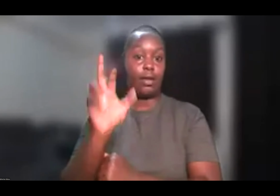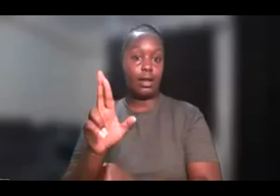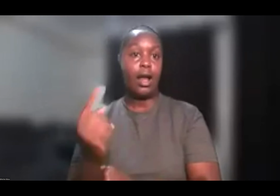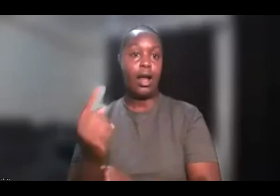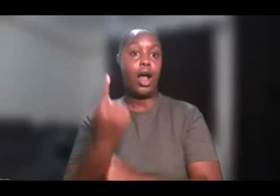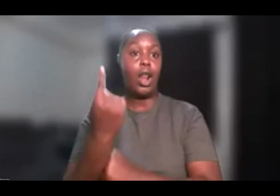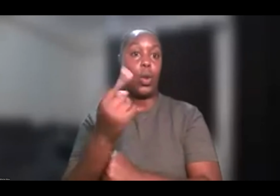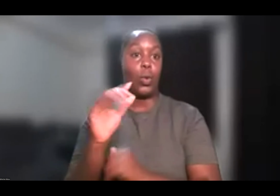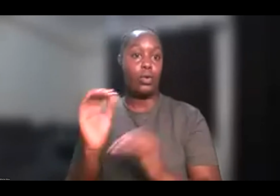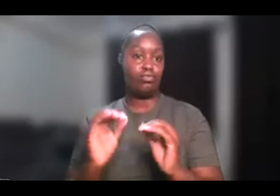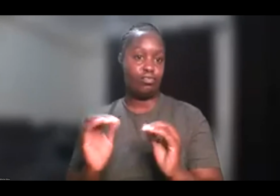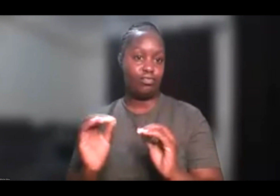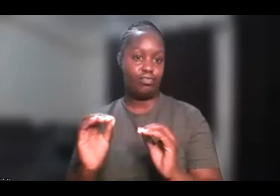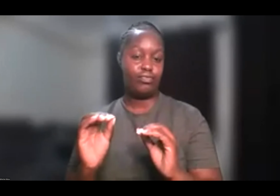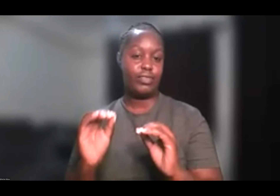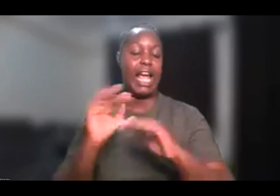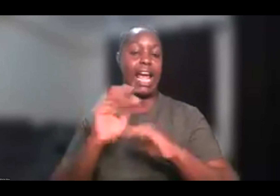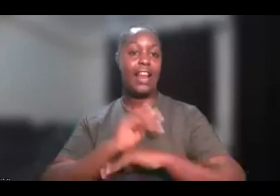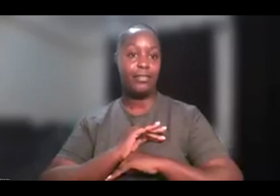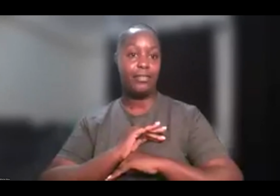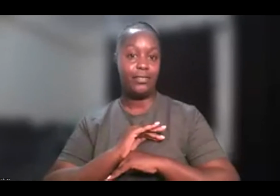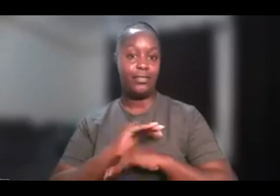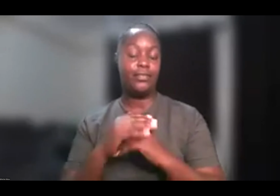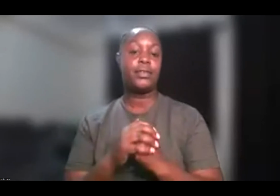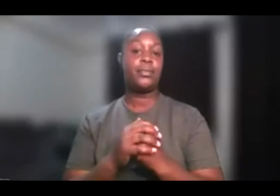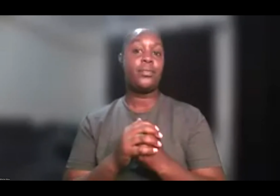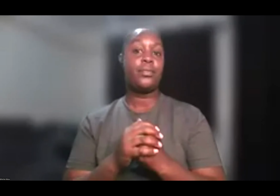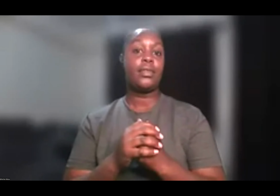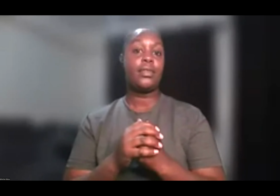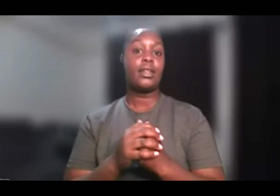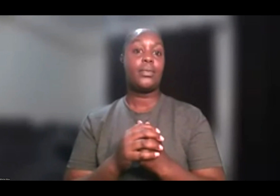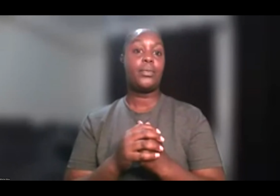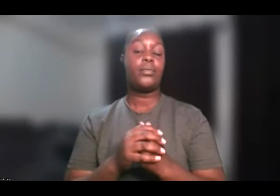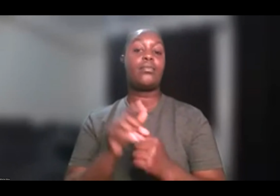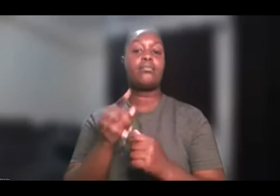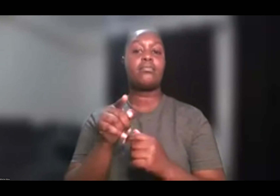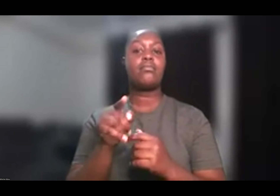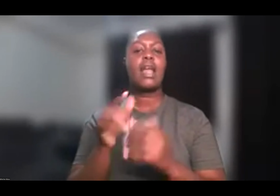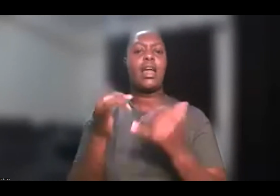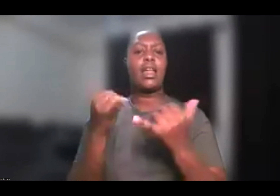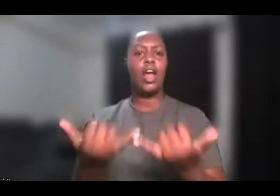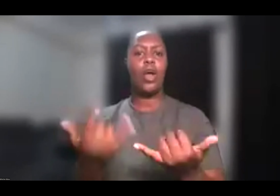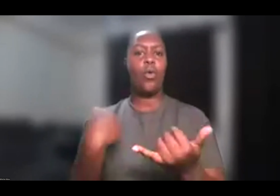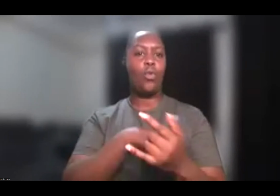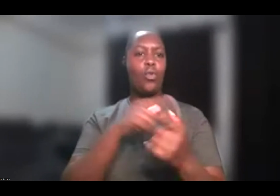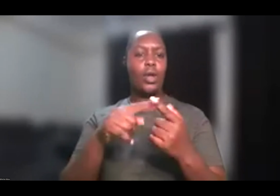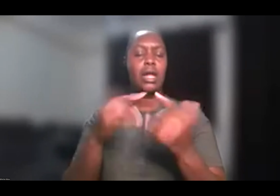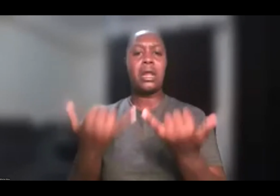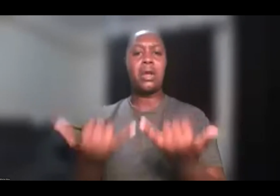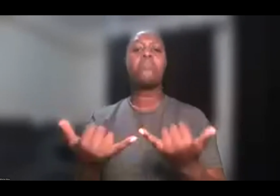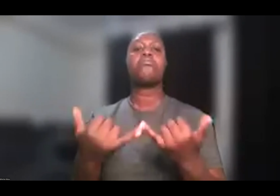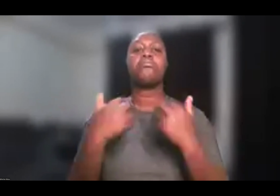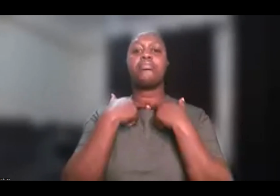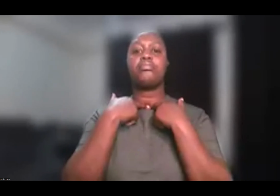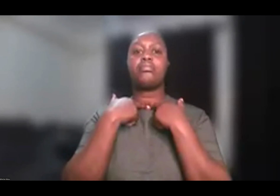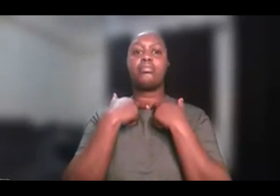So this led us to several data challenges. So in the